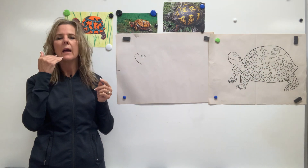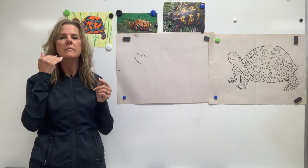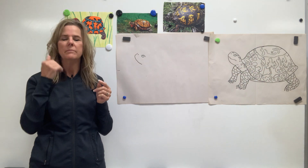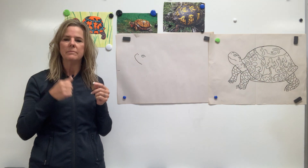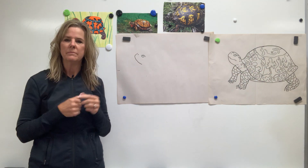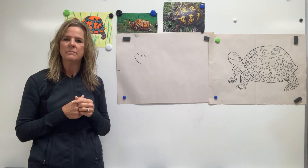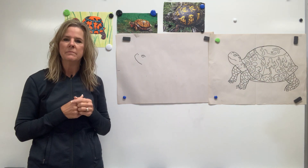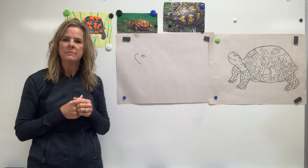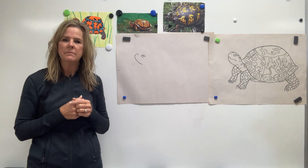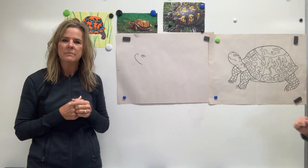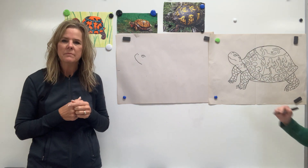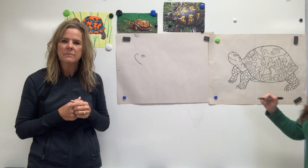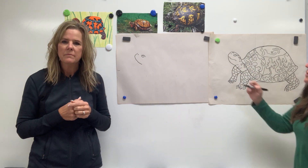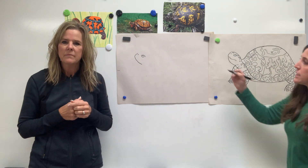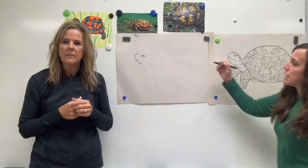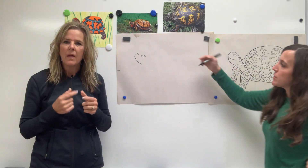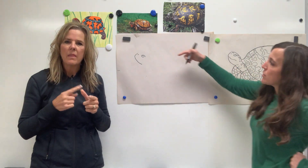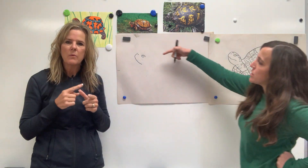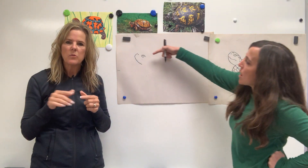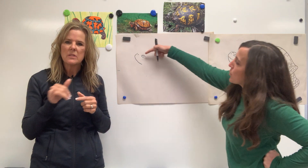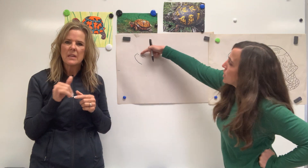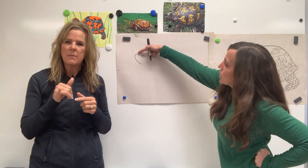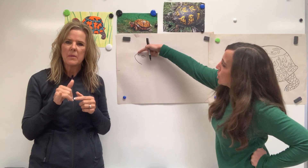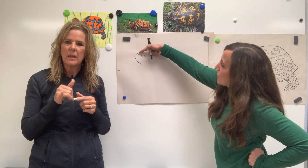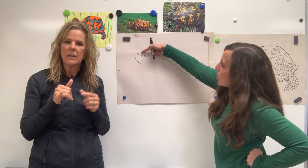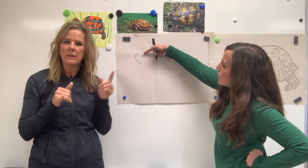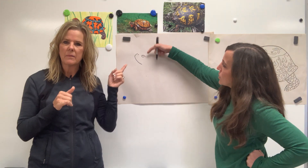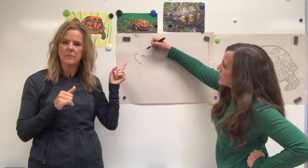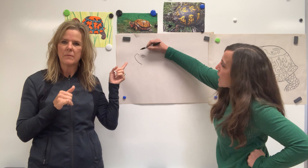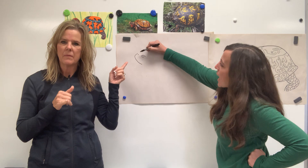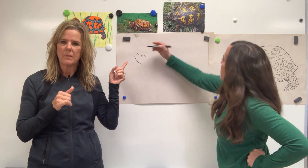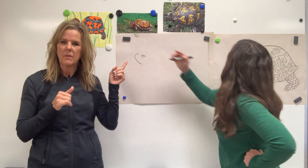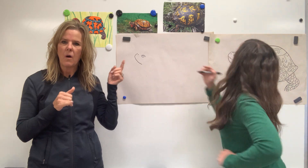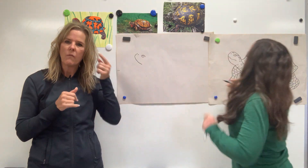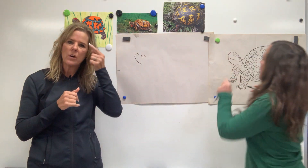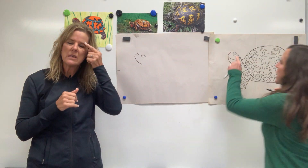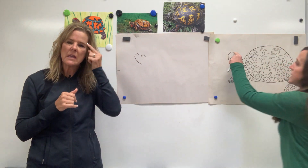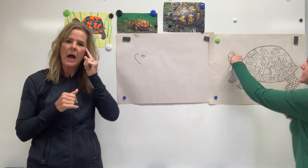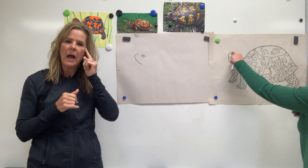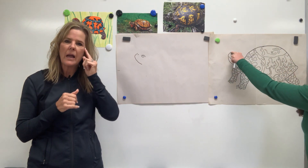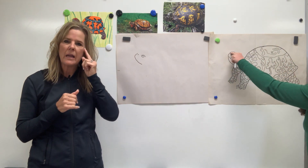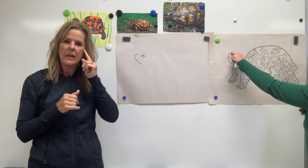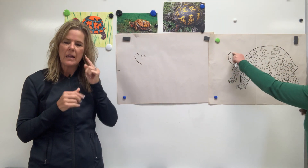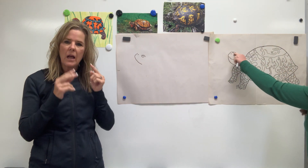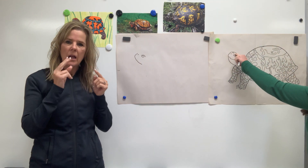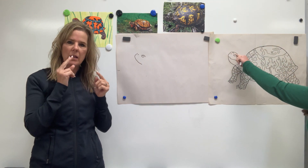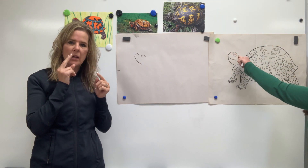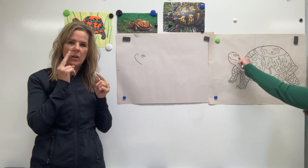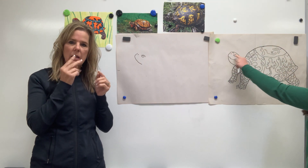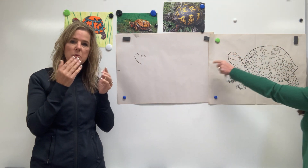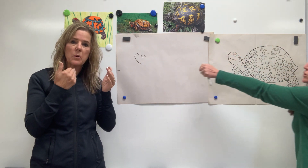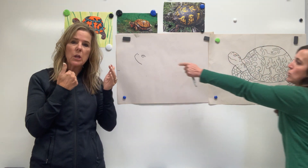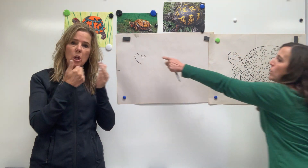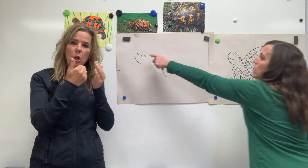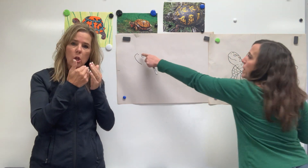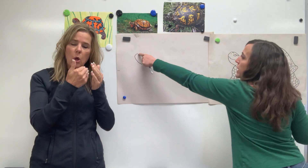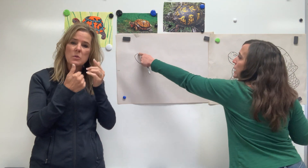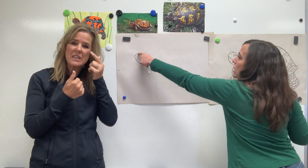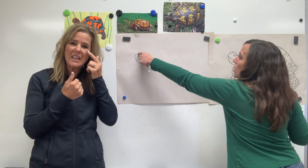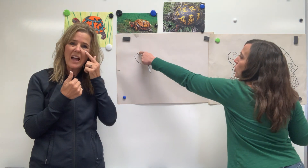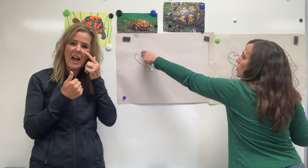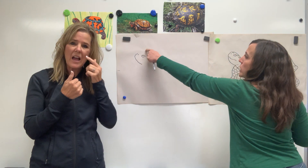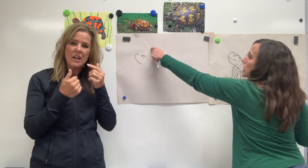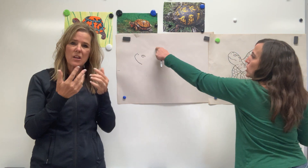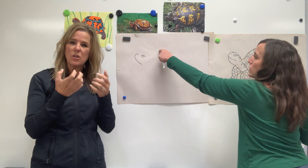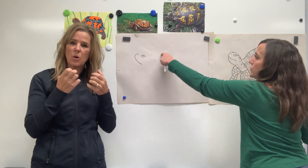ways. Then we'll do the same thing on the top. We're gonna curve it over his eye. Now look, it sticks pretty close to the eye, guys. You don't wanna make